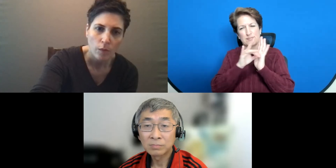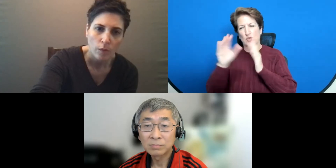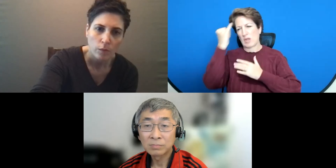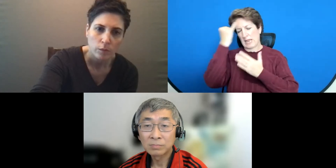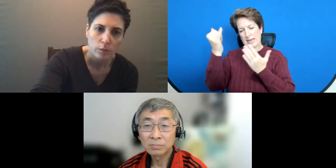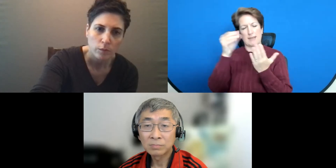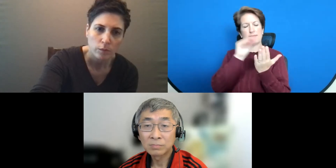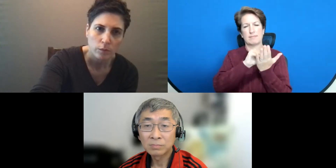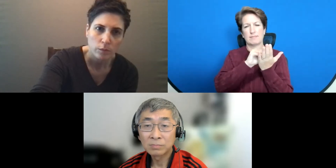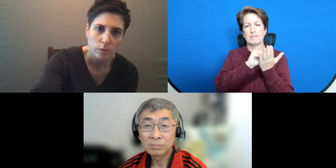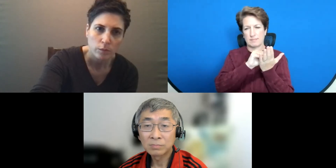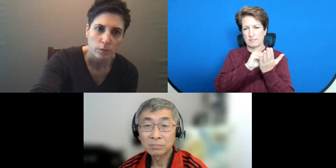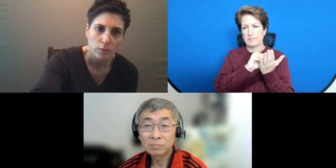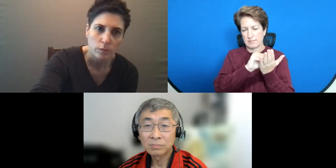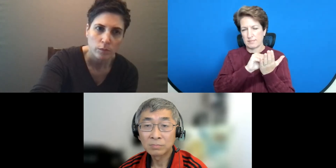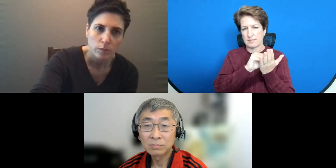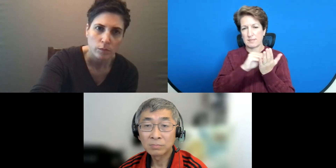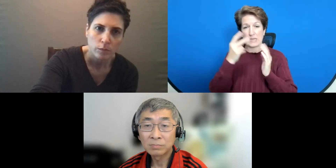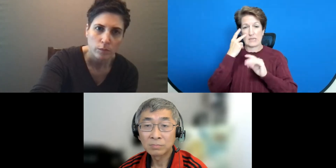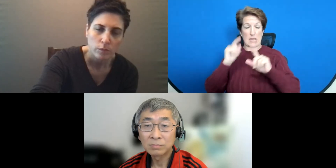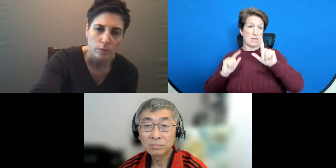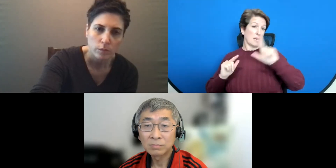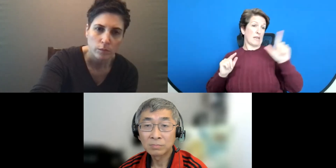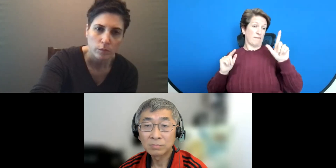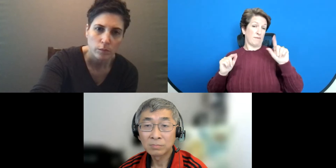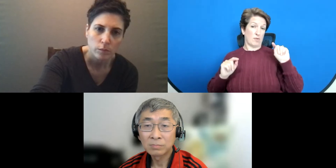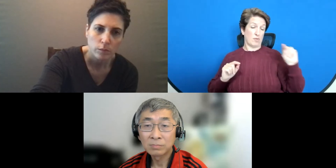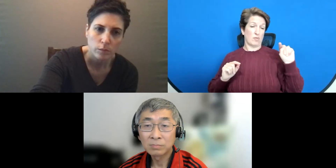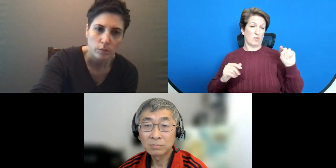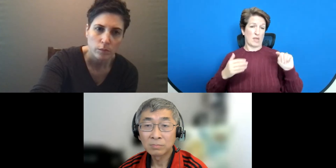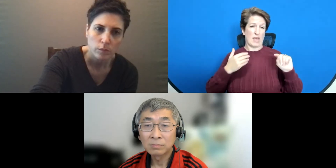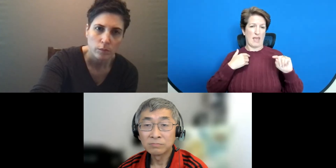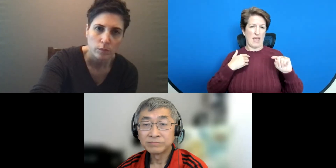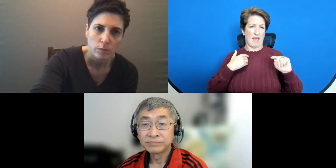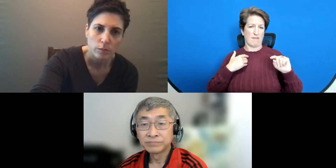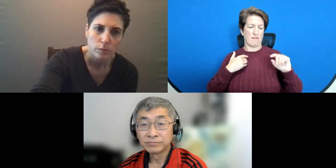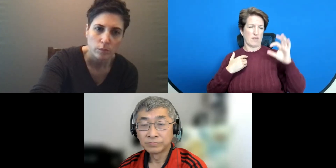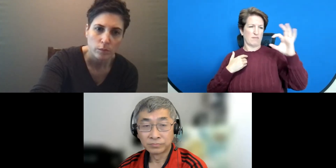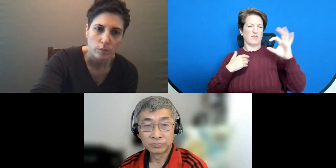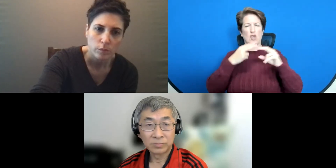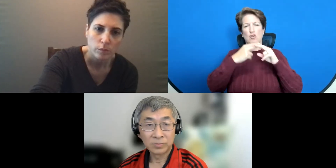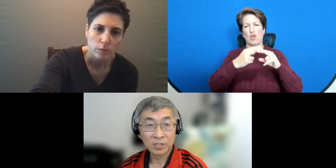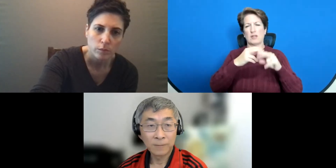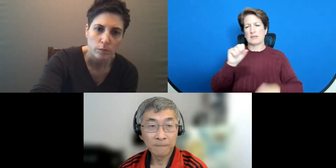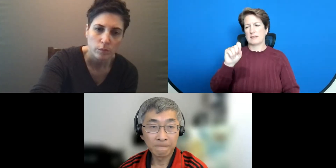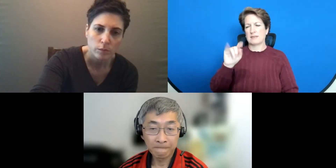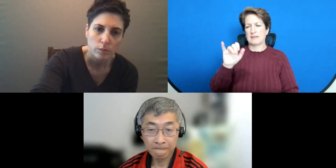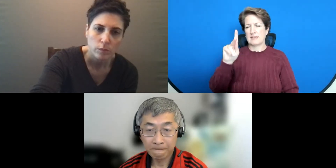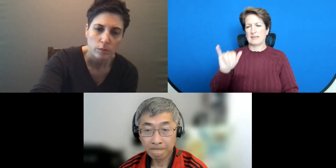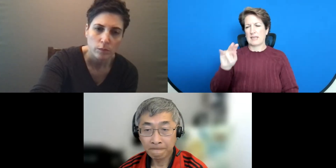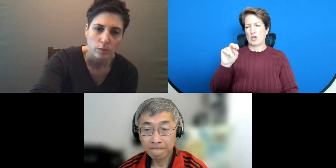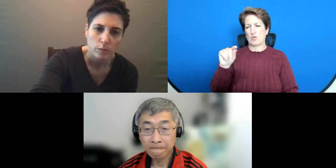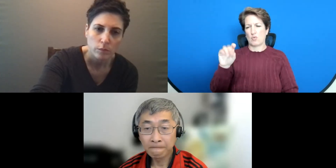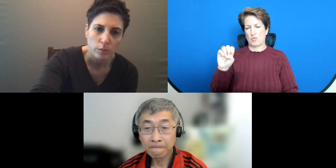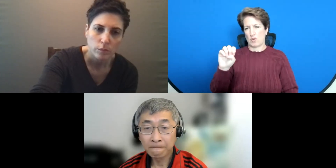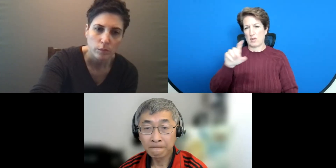the Jamboard now or not, on the left-hand side, there's a little icon in the middle called a sticky note. So when you click on it, you can just